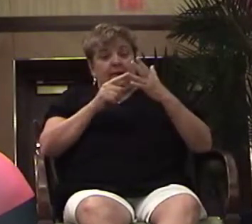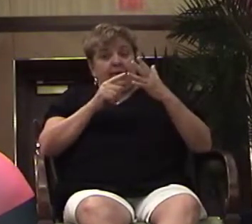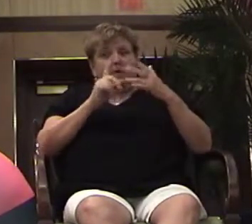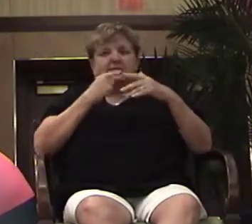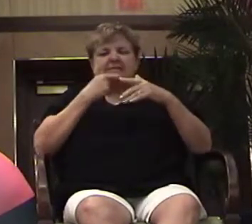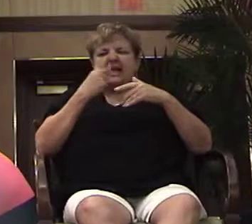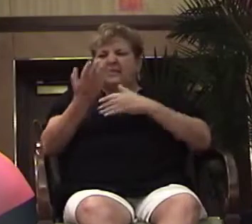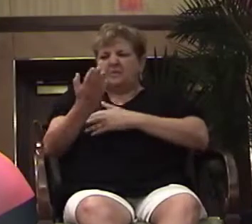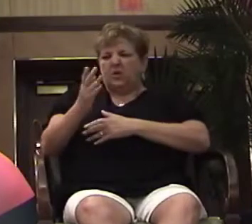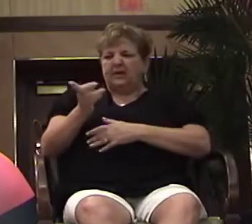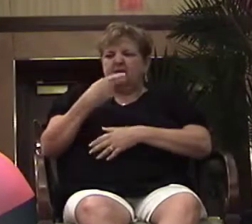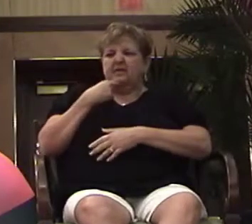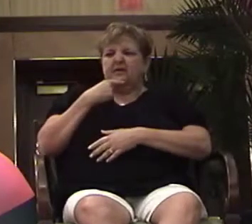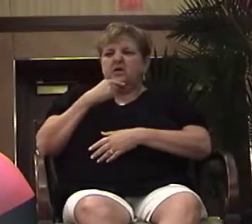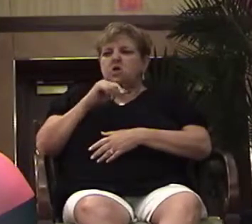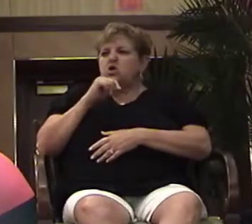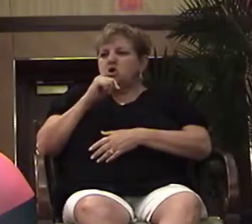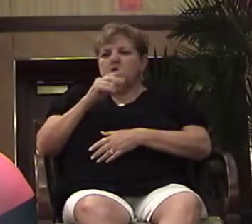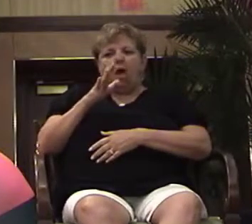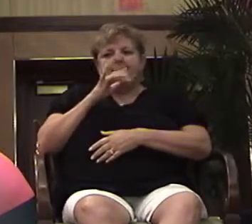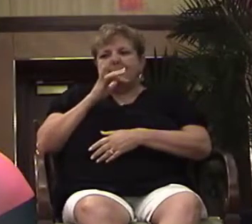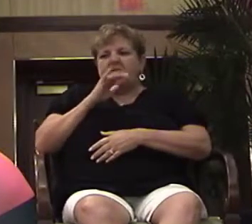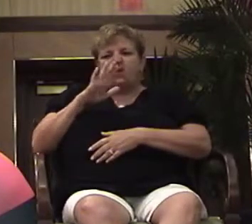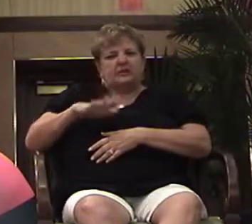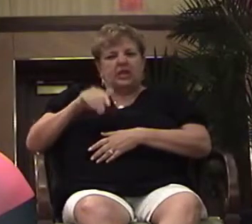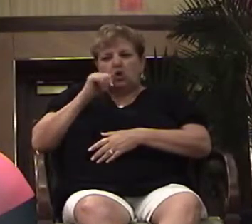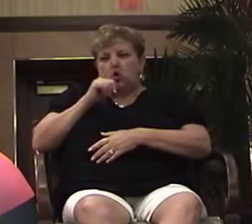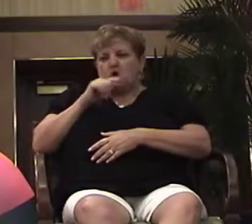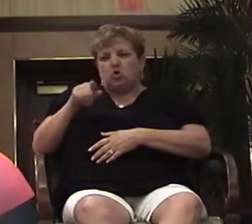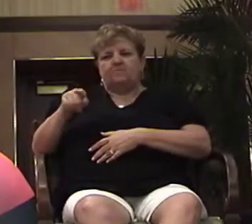you're not Mom's little girl. You're adopted.